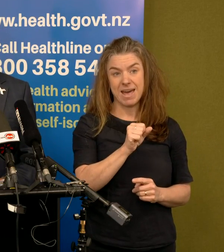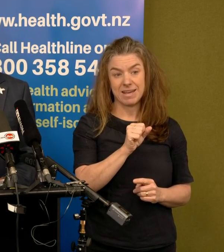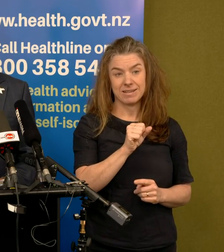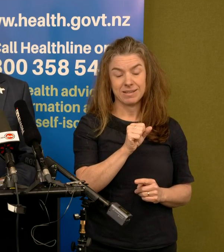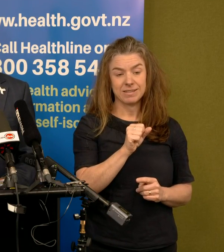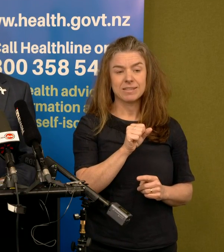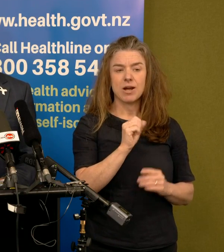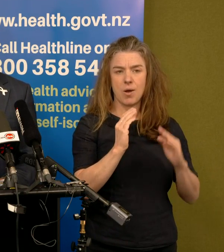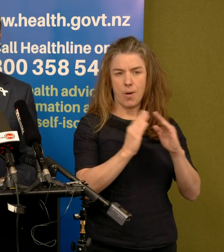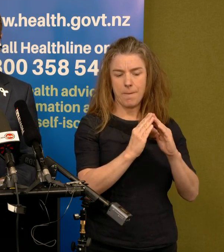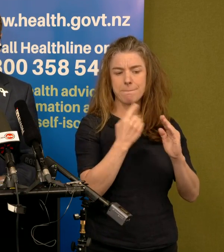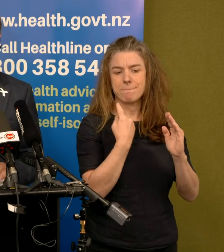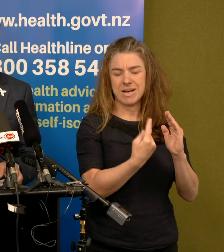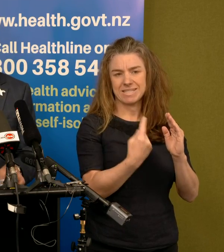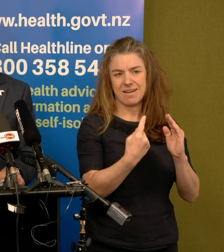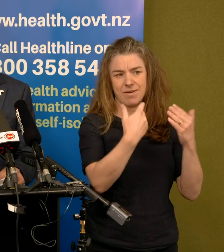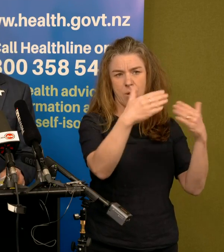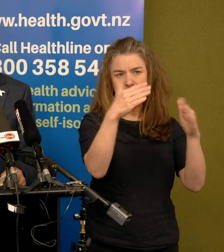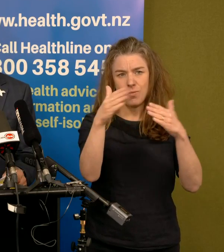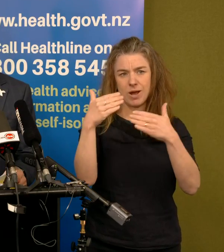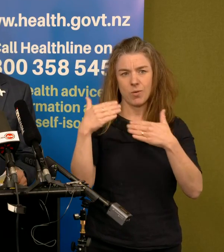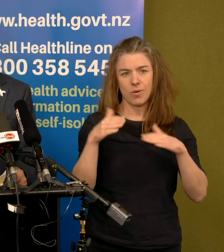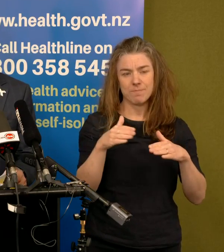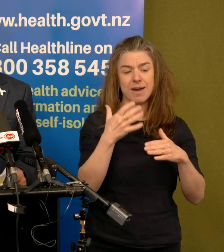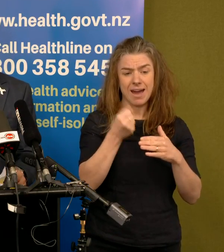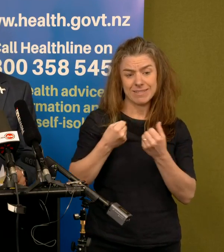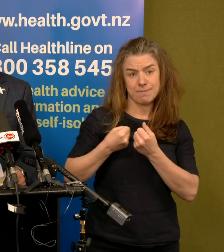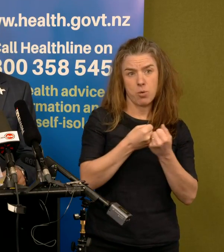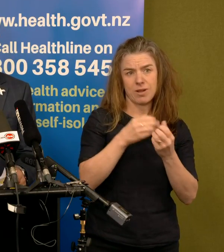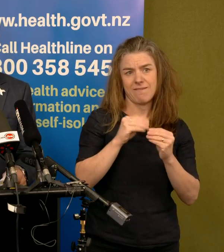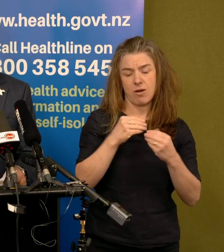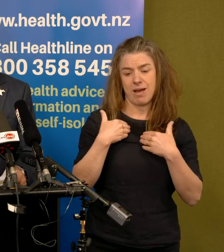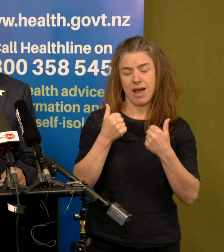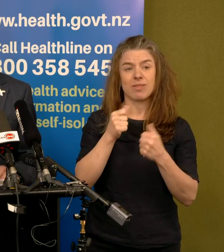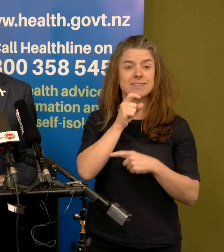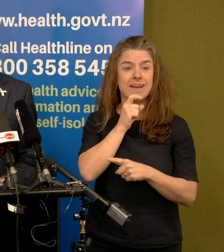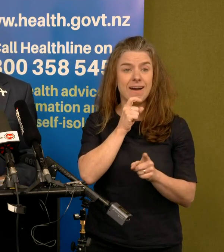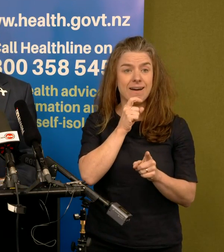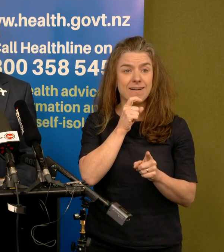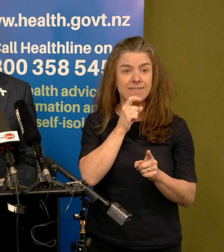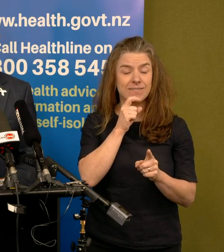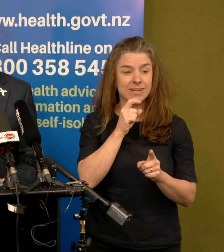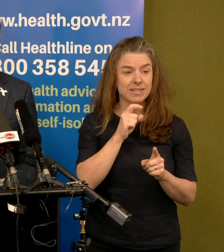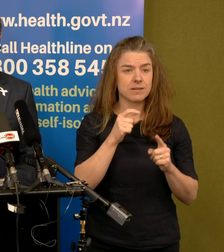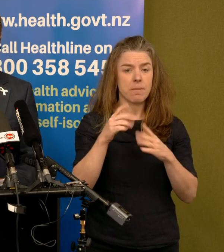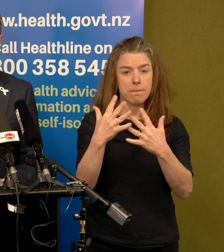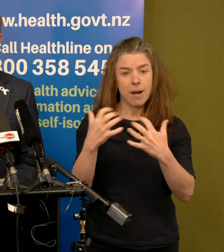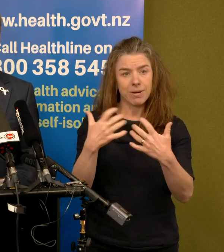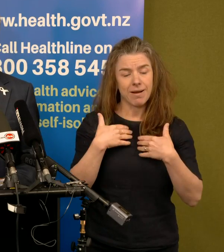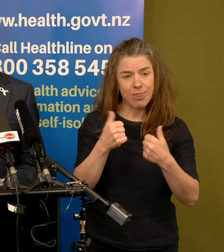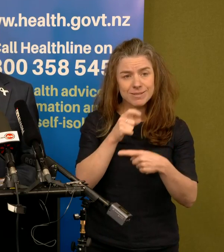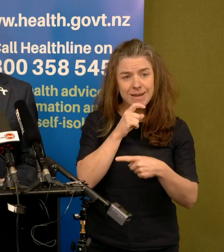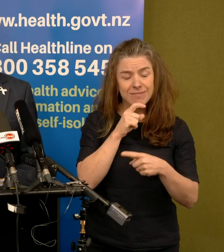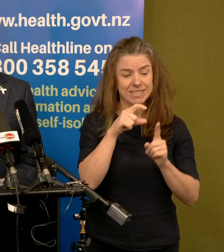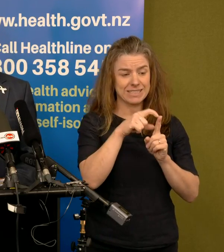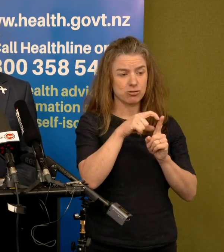is in self-isolation at home with appropriate clinical support from Public Health and District Health Board staff.